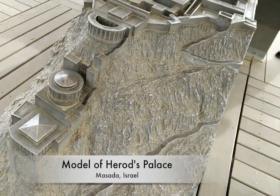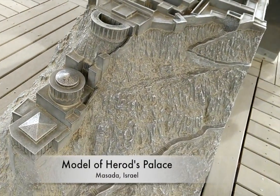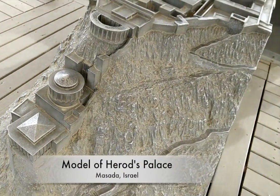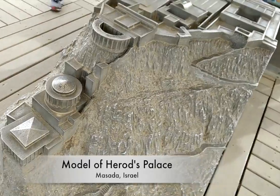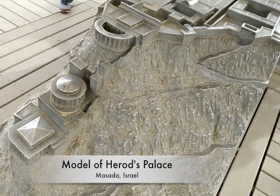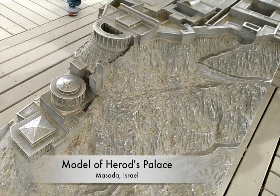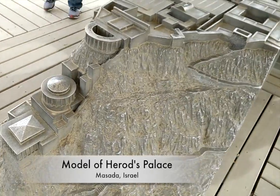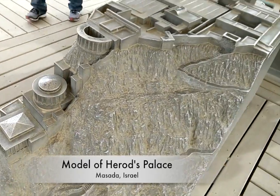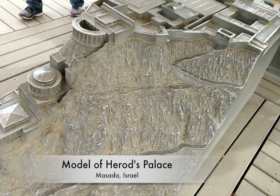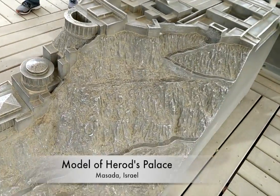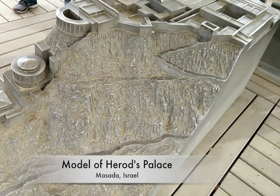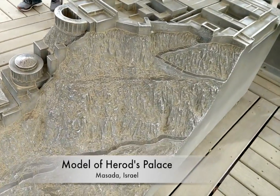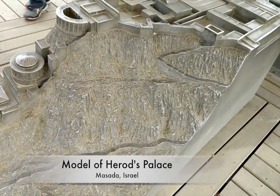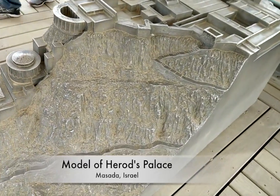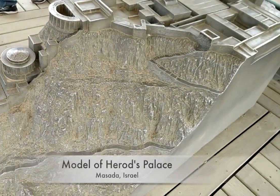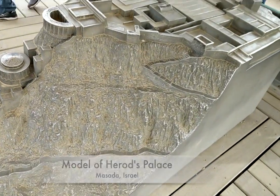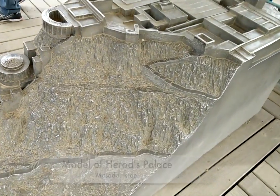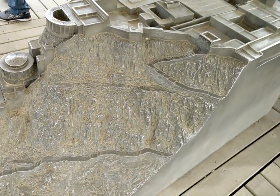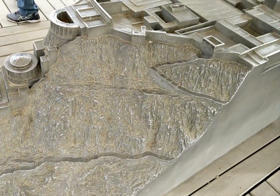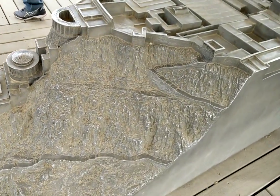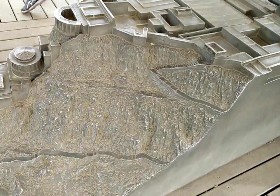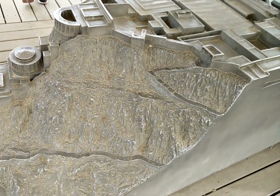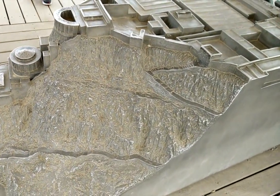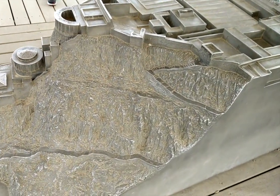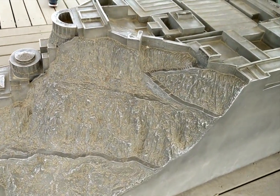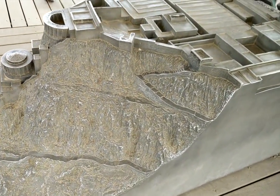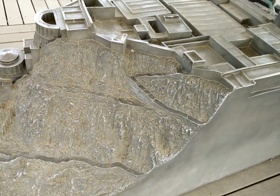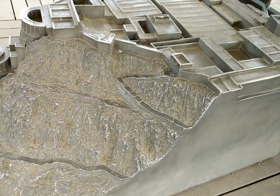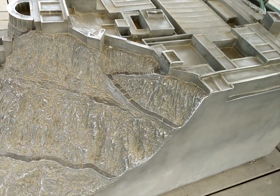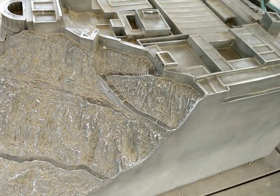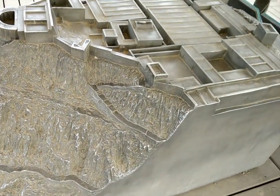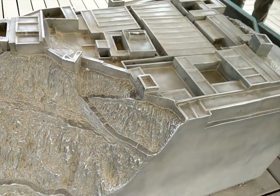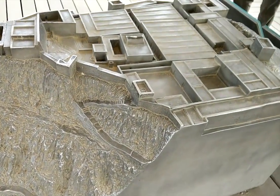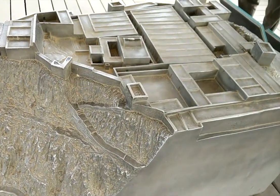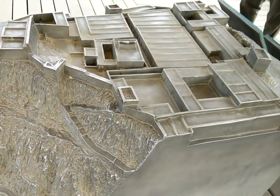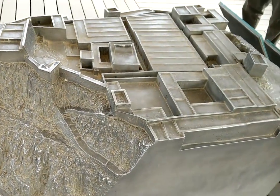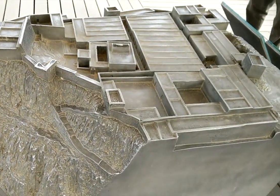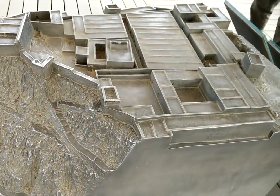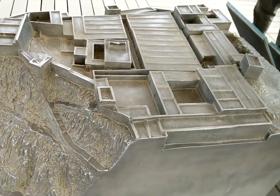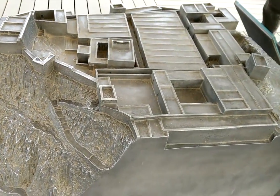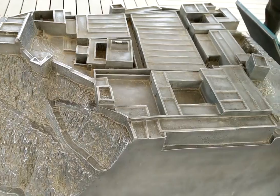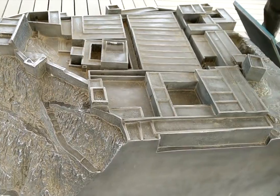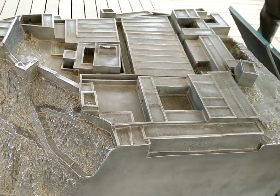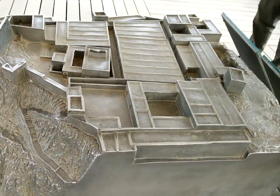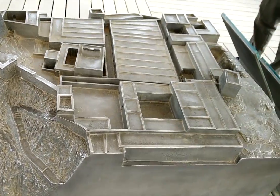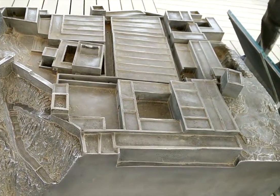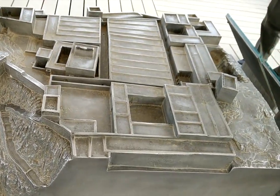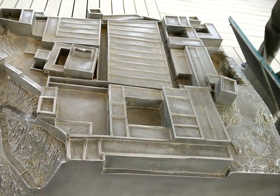This is a model of what would have been Herod's palace in the time. We're up on the top up here.